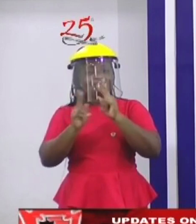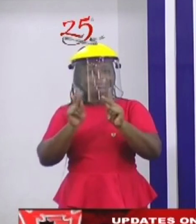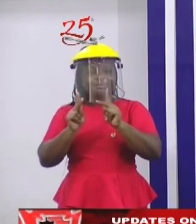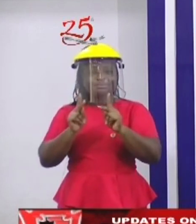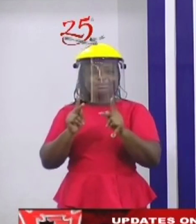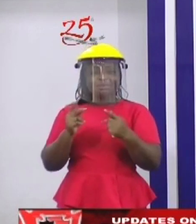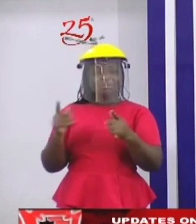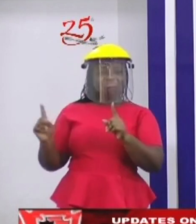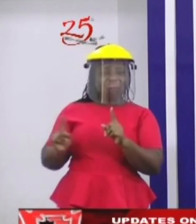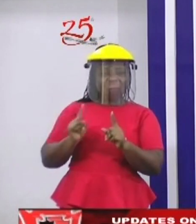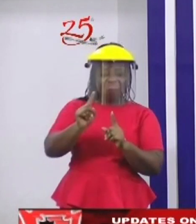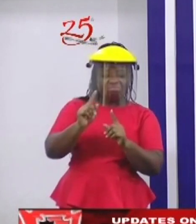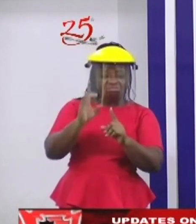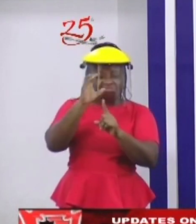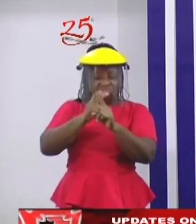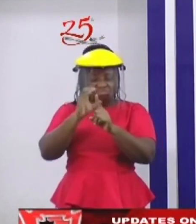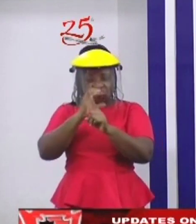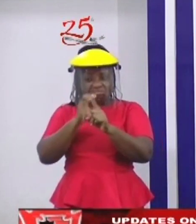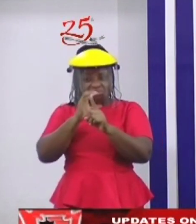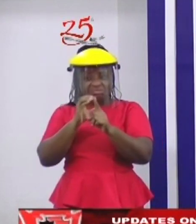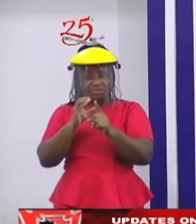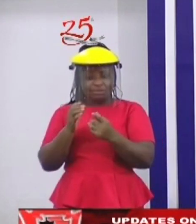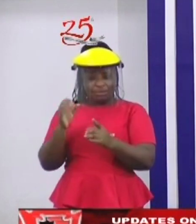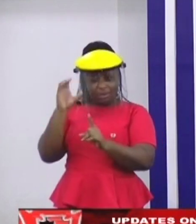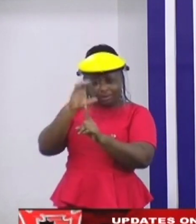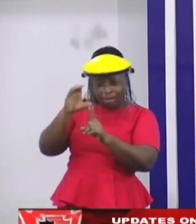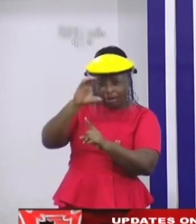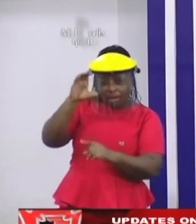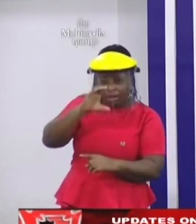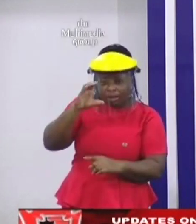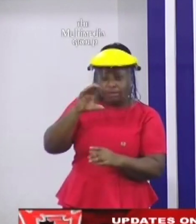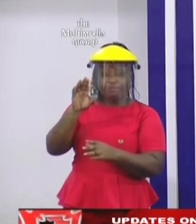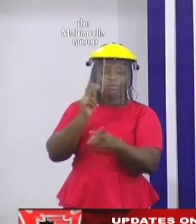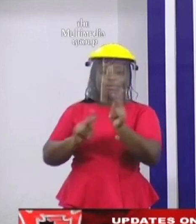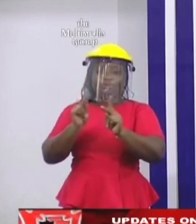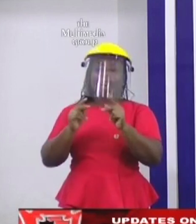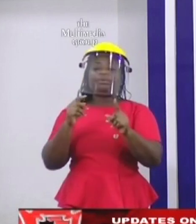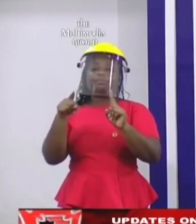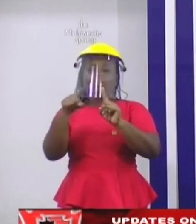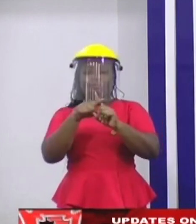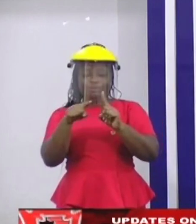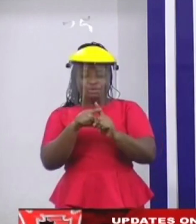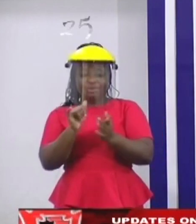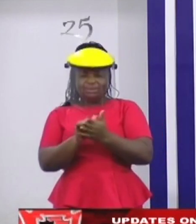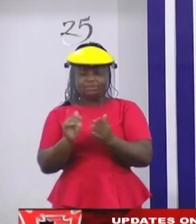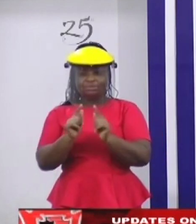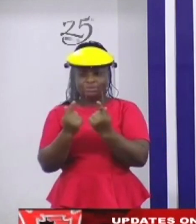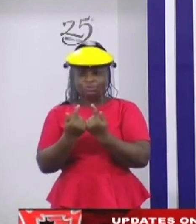doing triaging, among other things, because you are there, looking for cases. So those are the groups that currently we